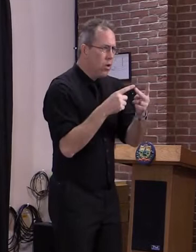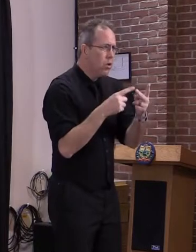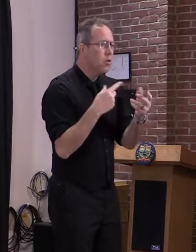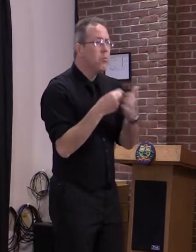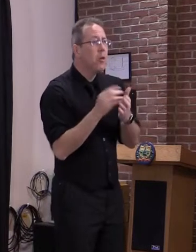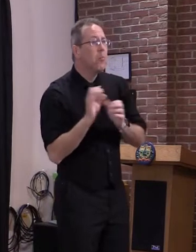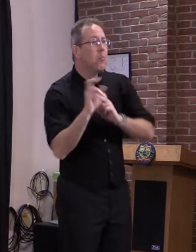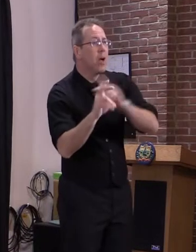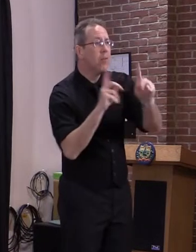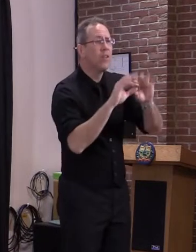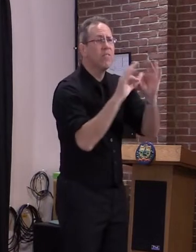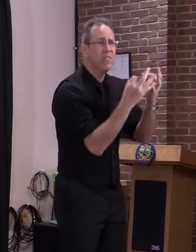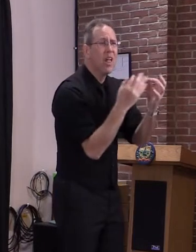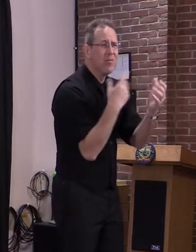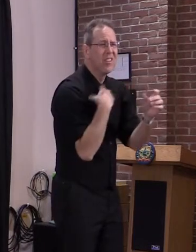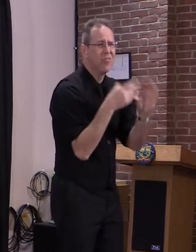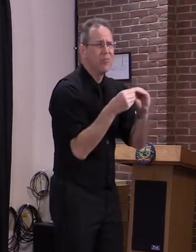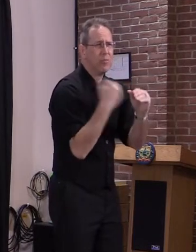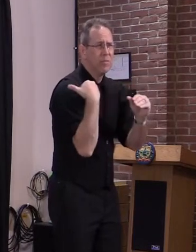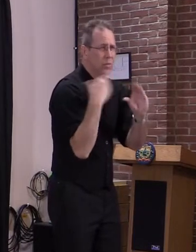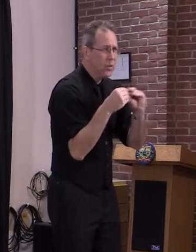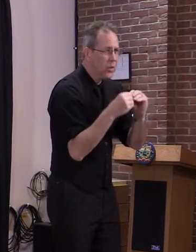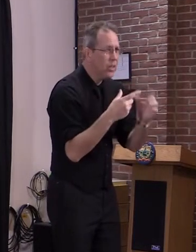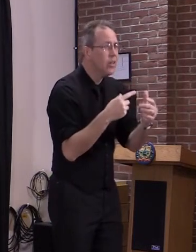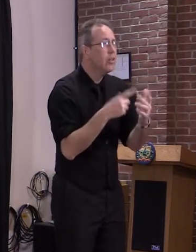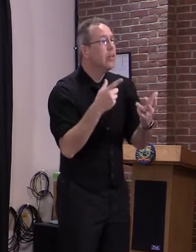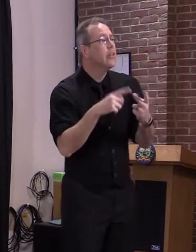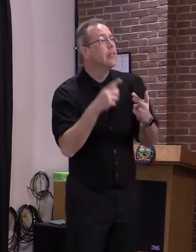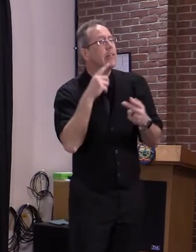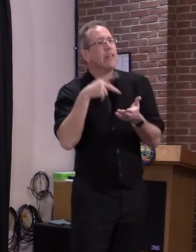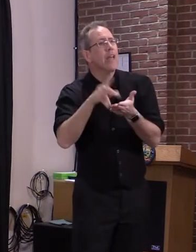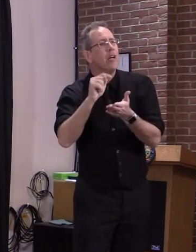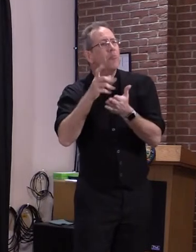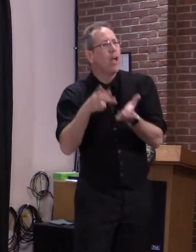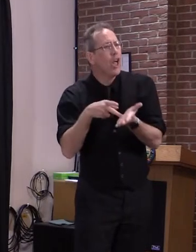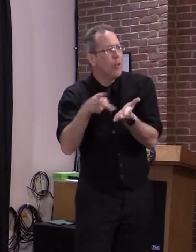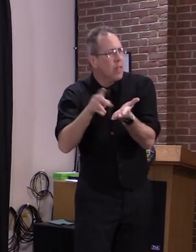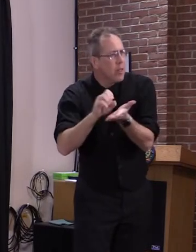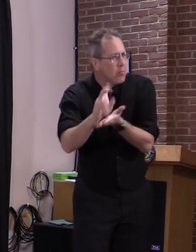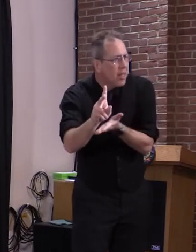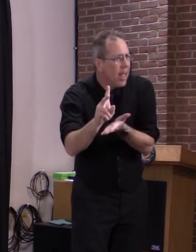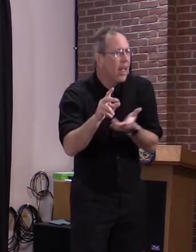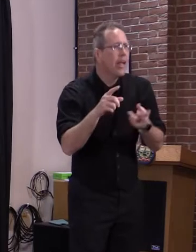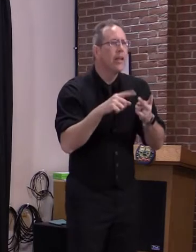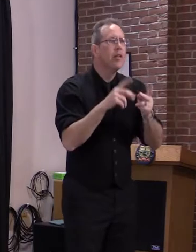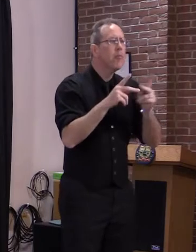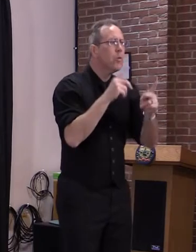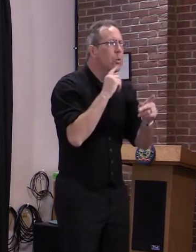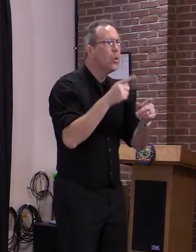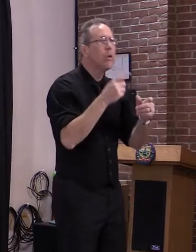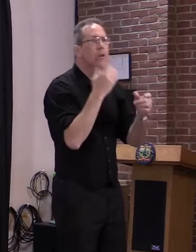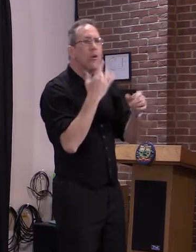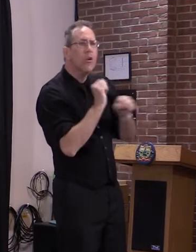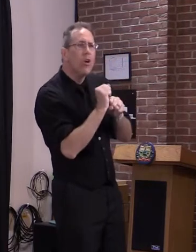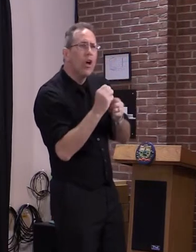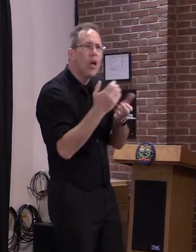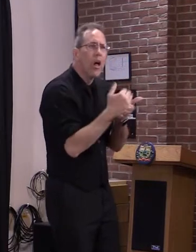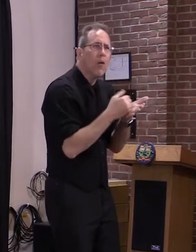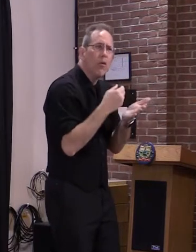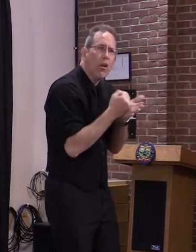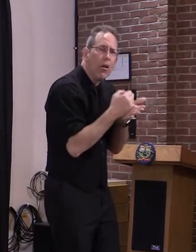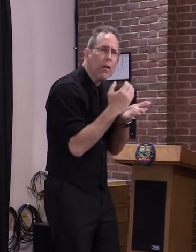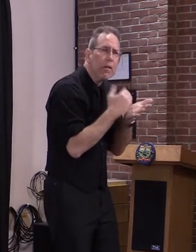Vermont taxpayers, from seniors on Social Security to working low-income families, those with student loans, nurses, and